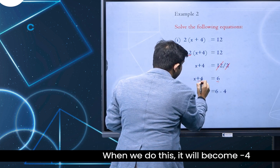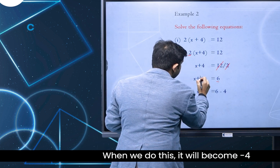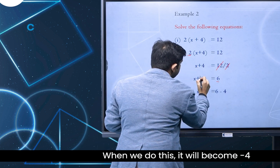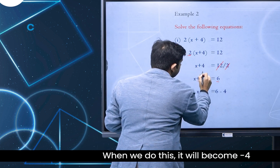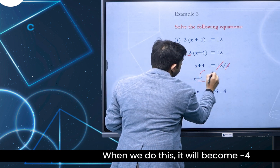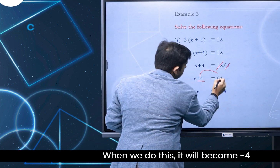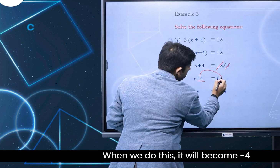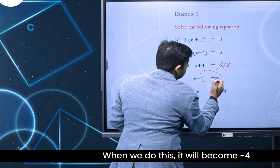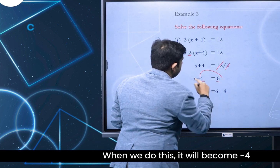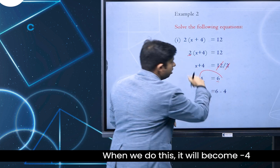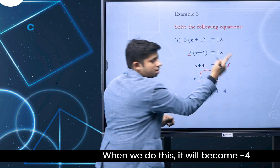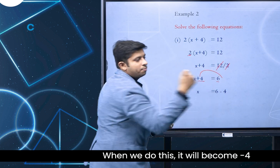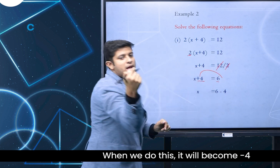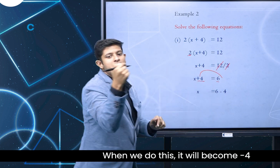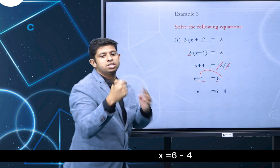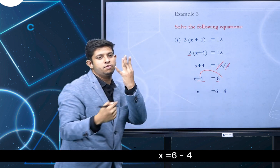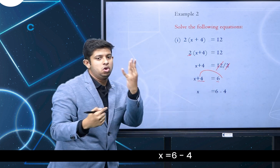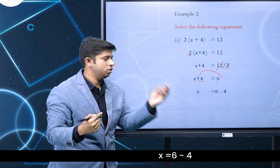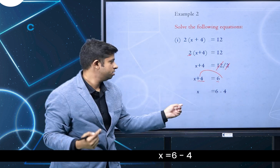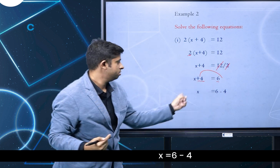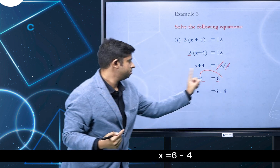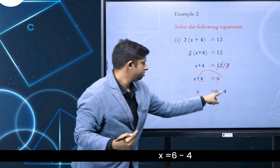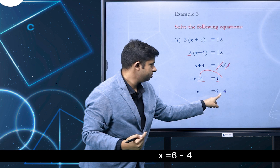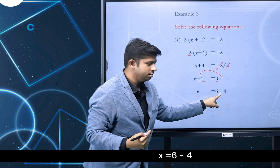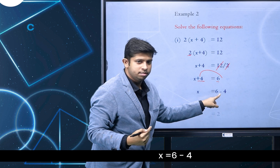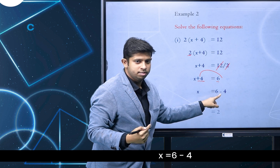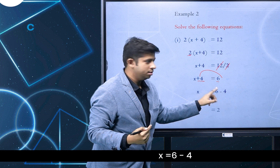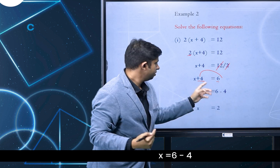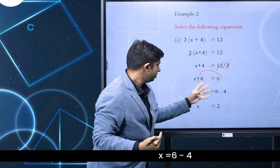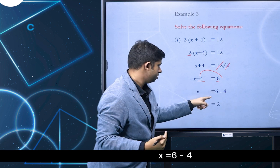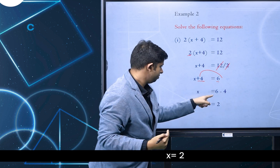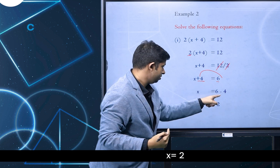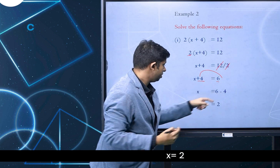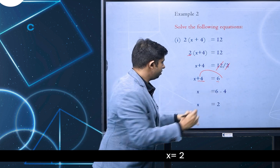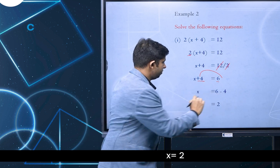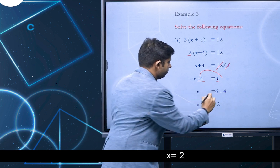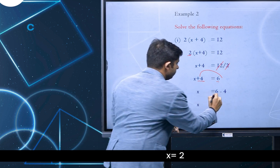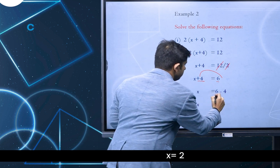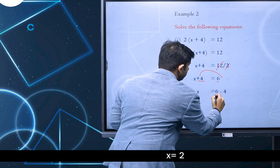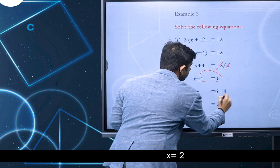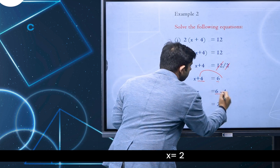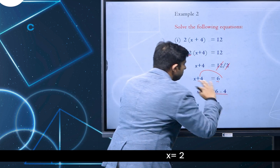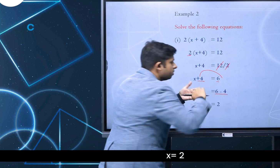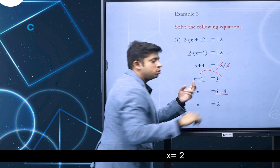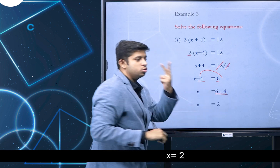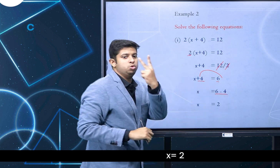do this, it will become minus 4. X equals to 6 minus 4. X equals to 2.